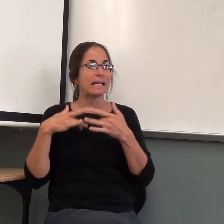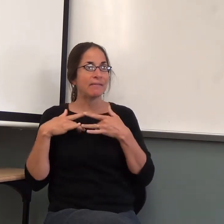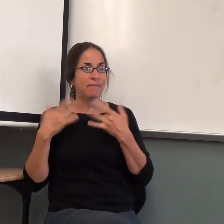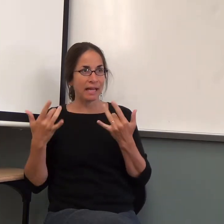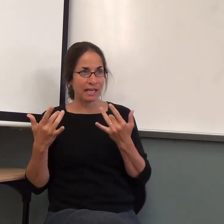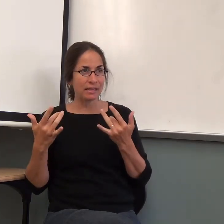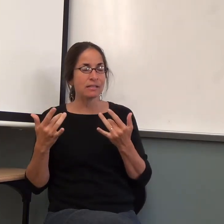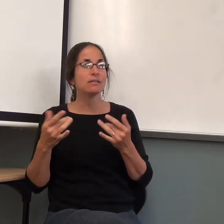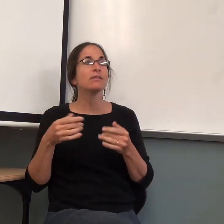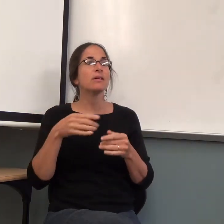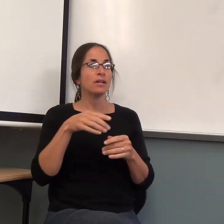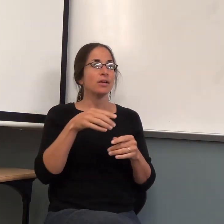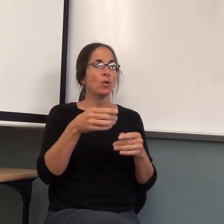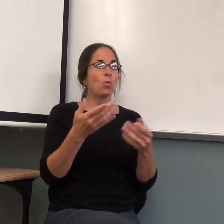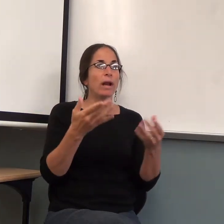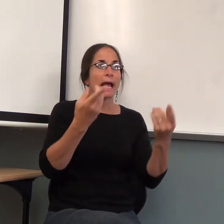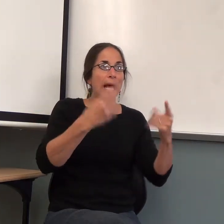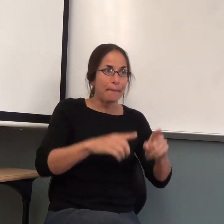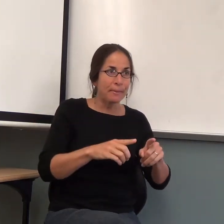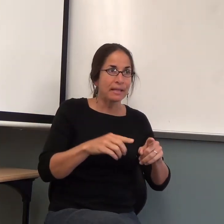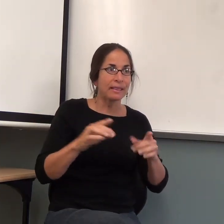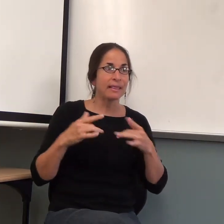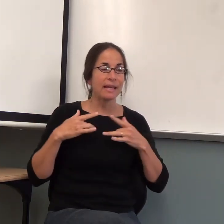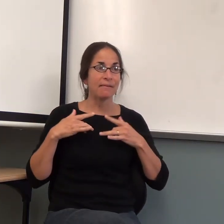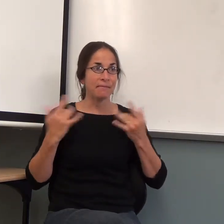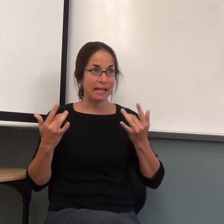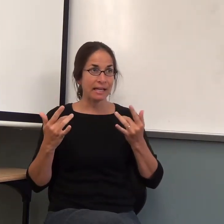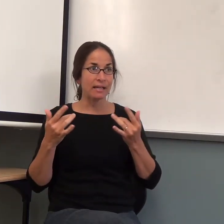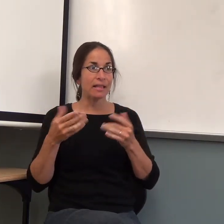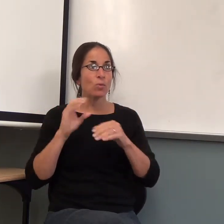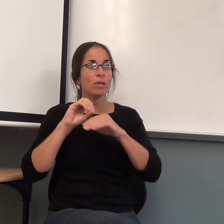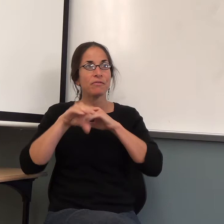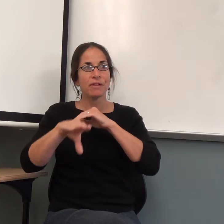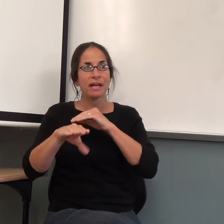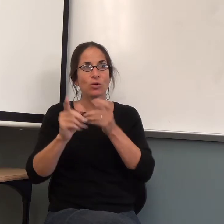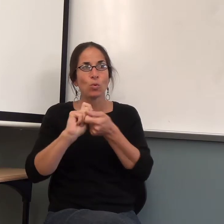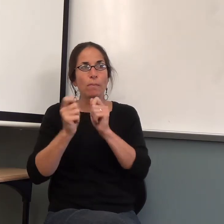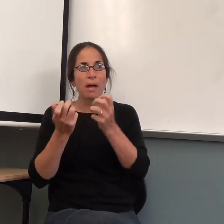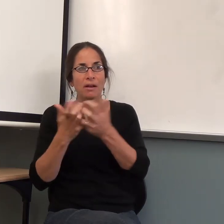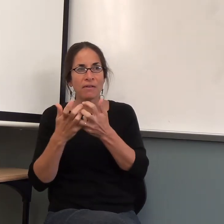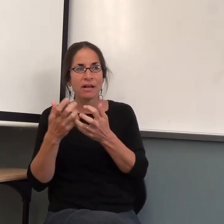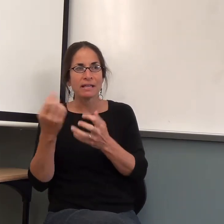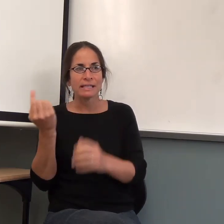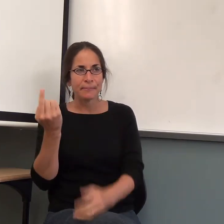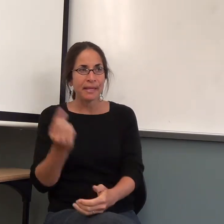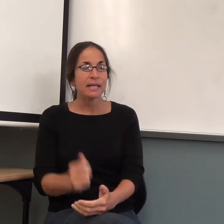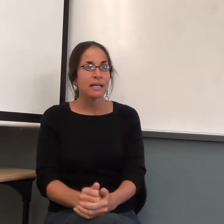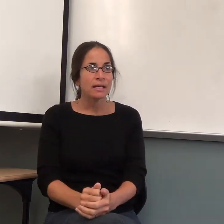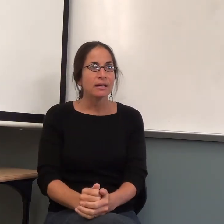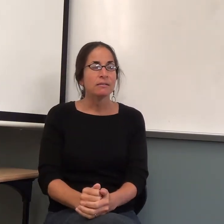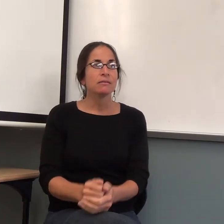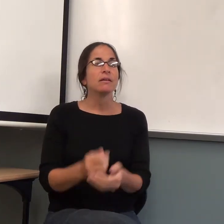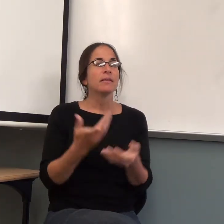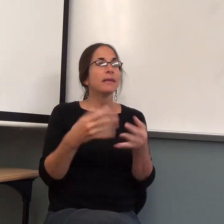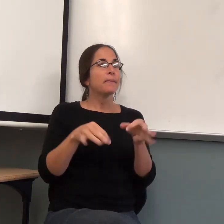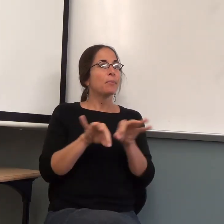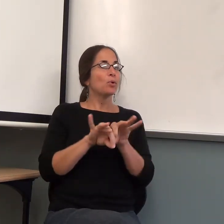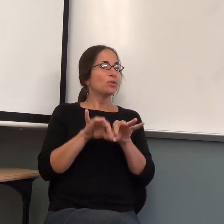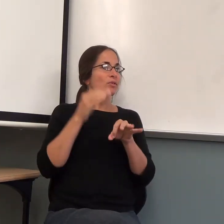the happening or the event happening or that the fact. affects or modifies something. Good. The importance of knowing a definition